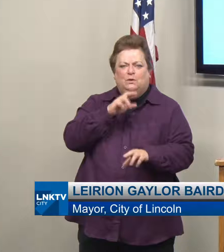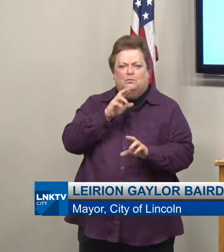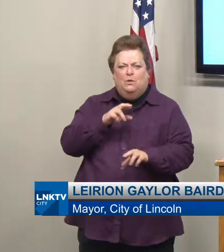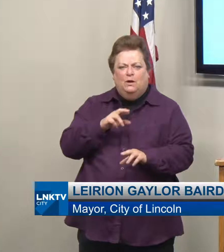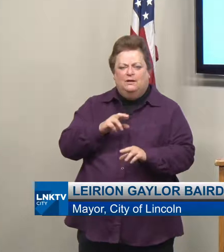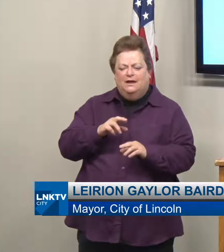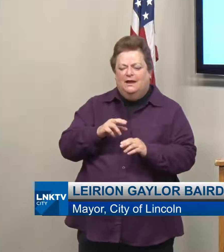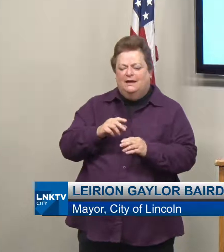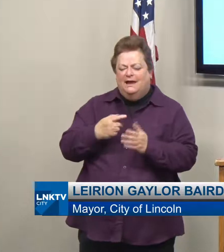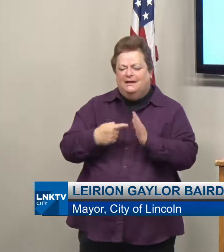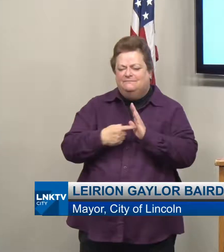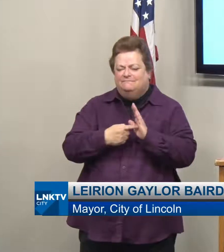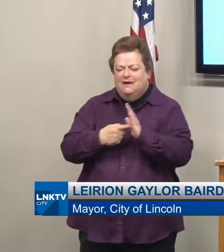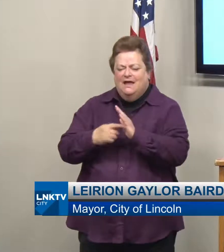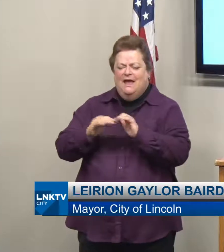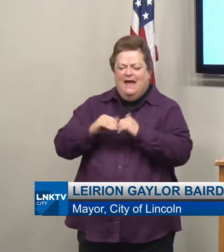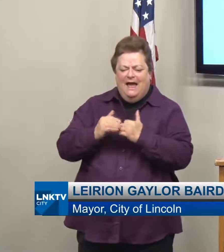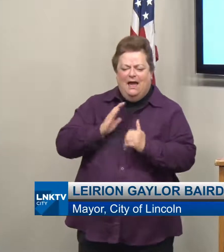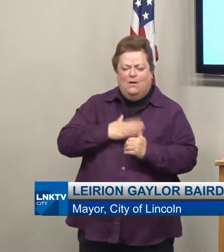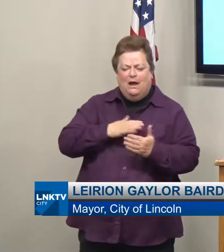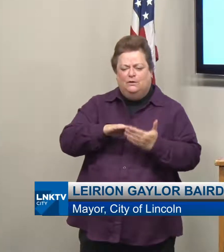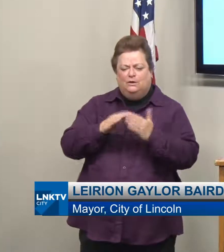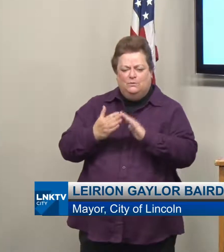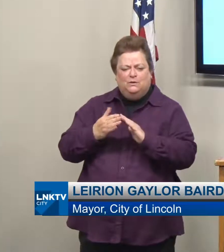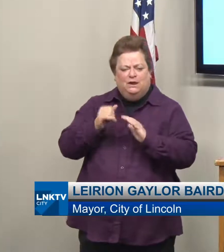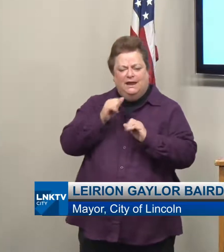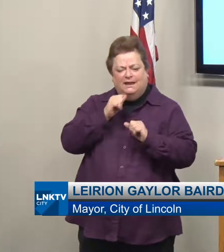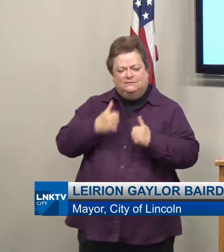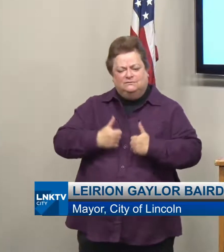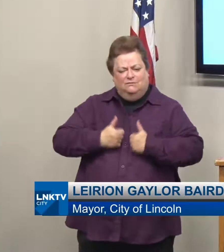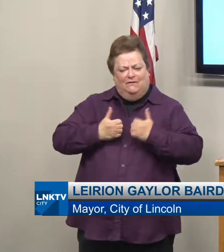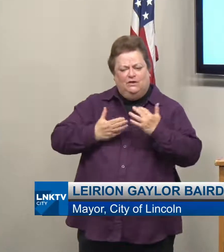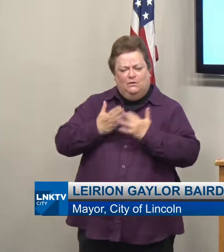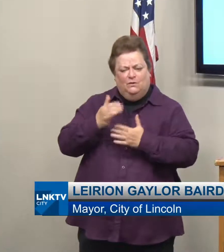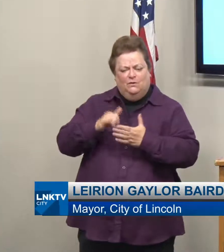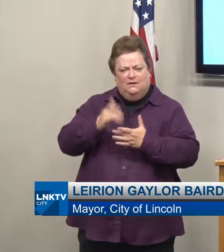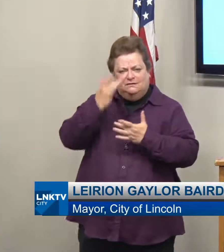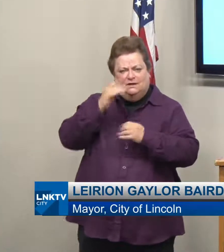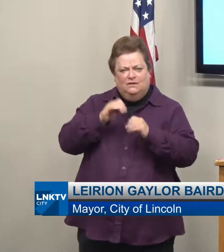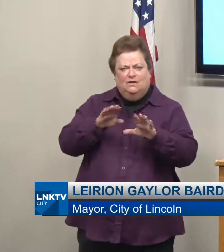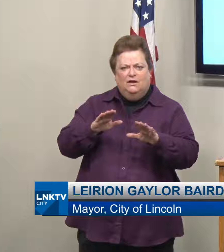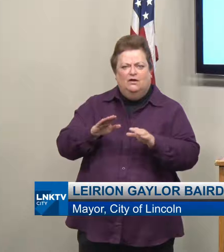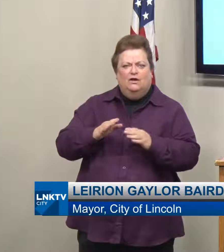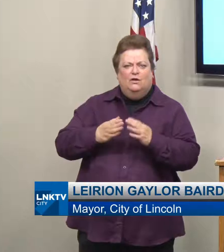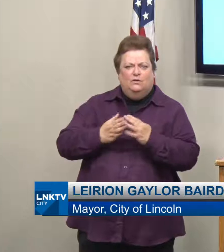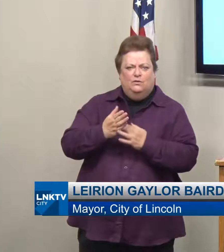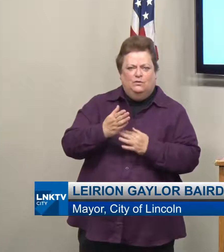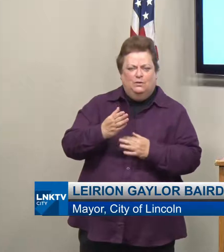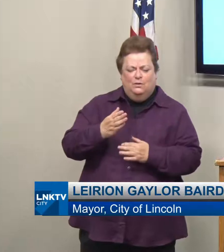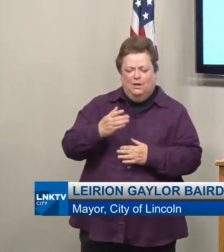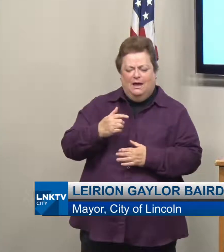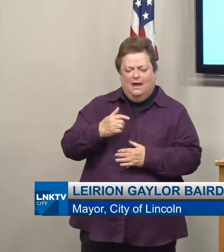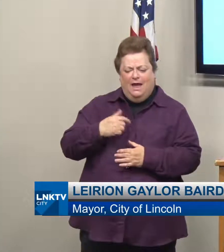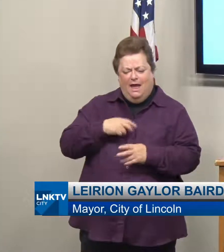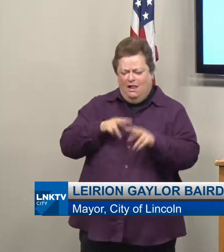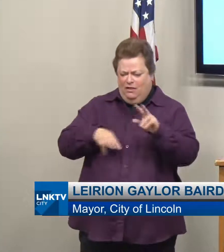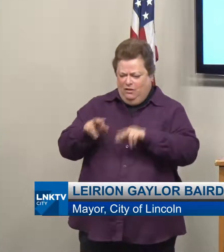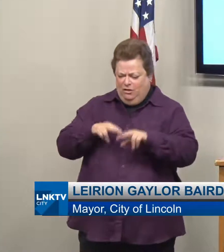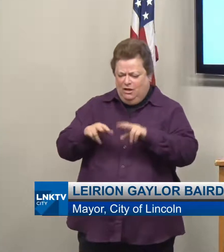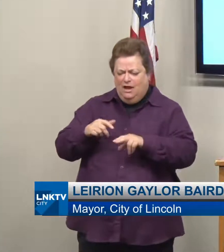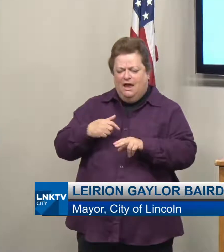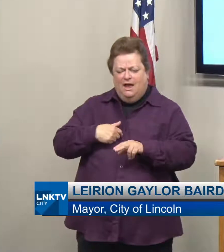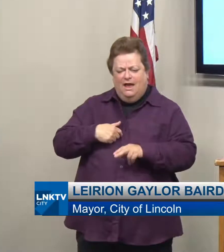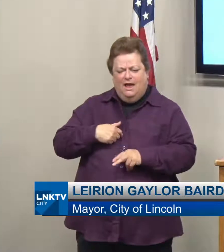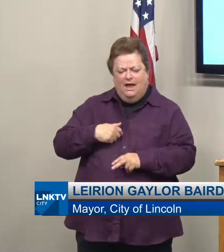our community is faring in the pandemic. And in the report's blue and orange charts, I see reasons to feel proud and grateful to